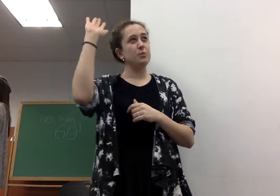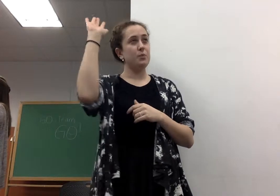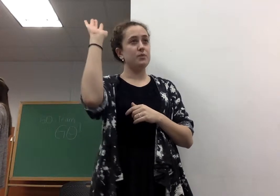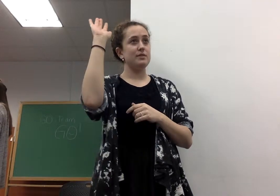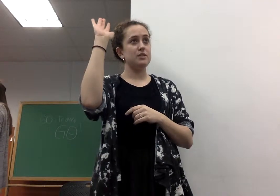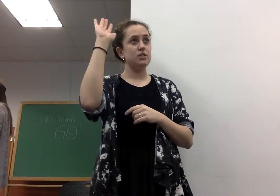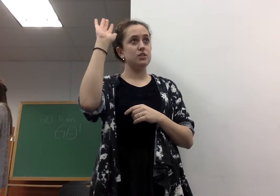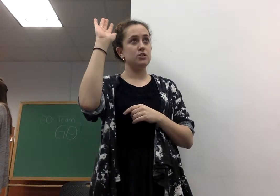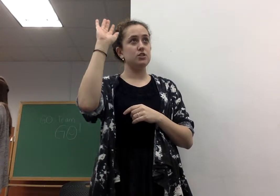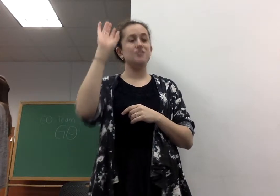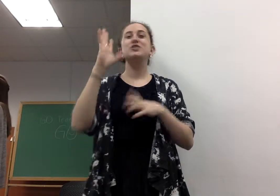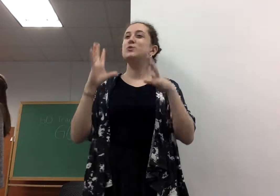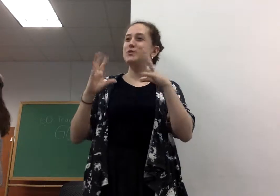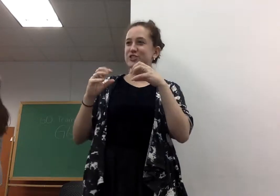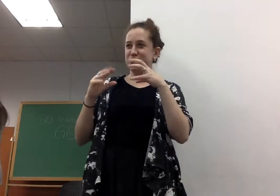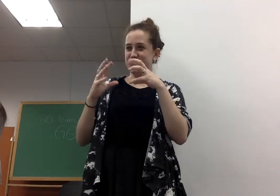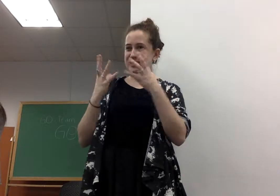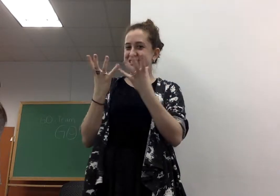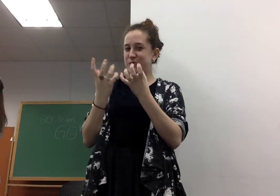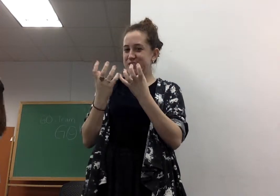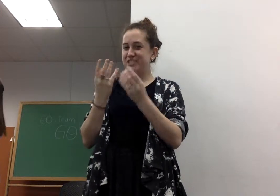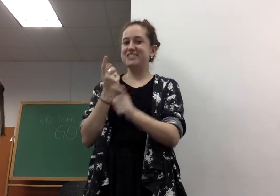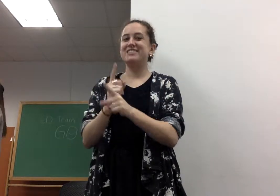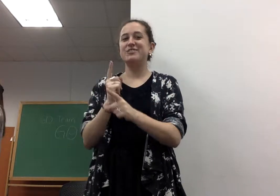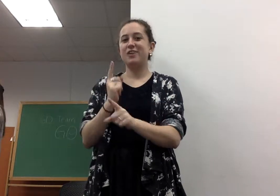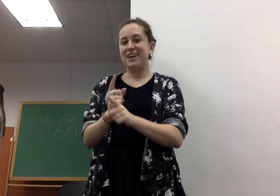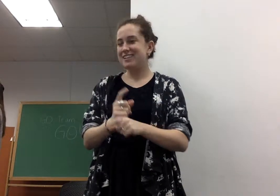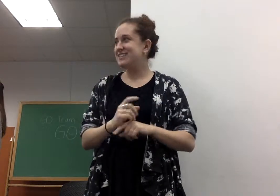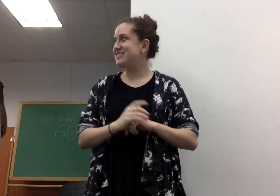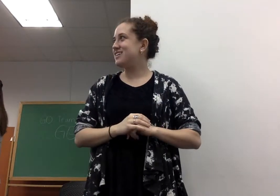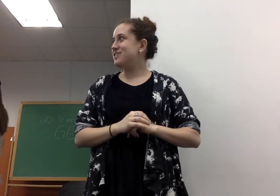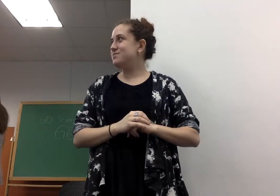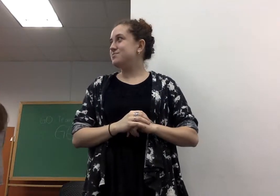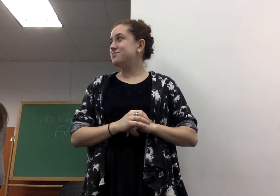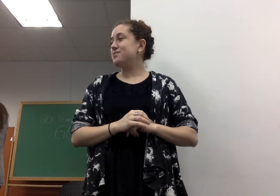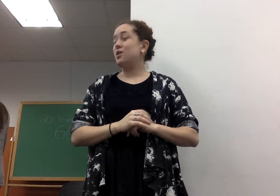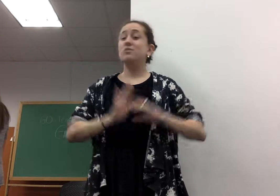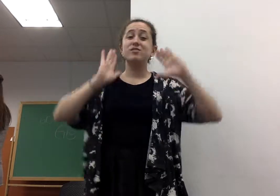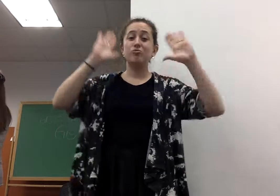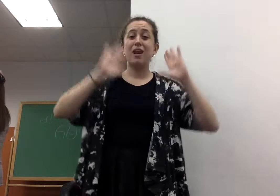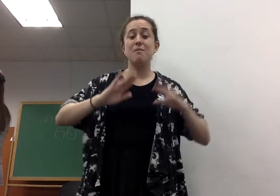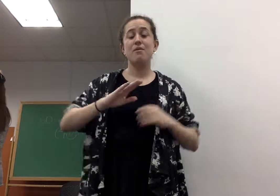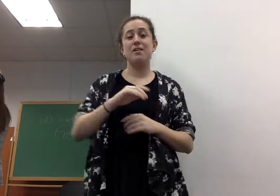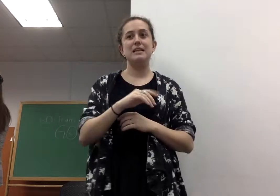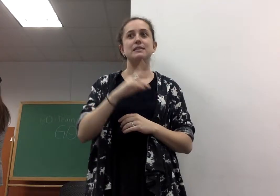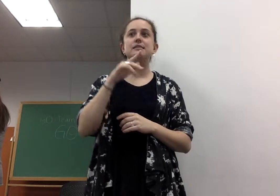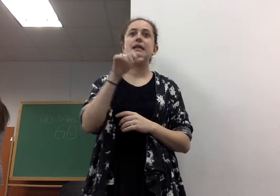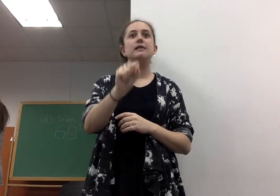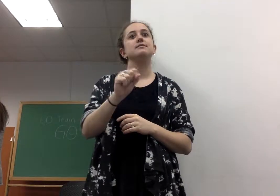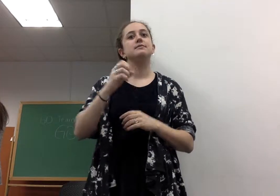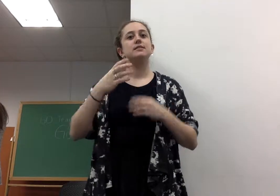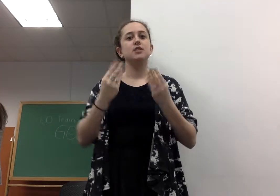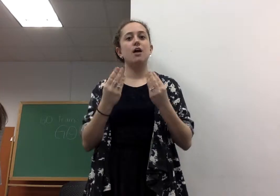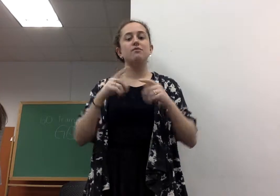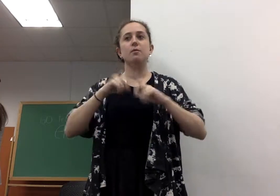It's squishy. Guys and girls, you know what I think is amazing though? Even though it is softer and bendable, it does still support. It does